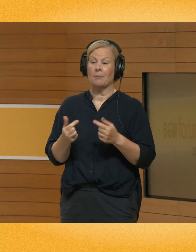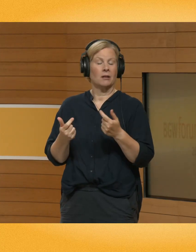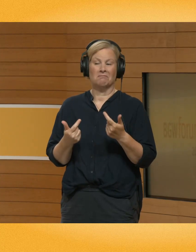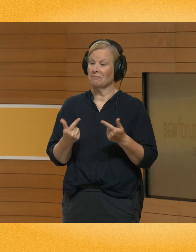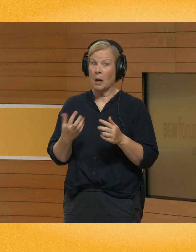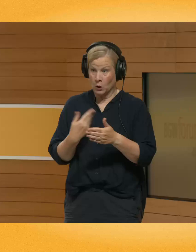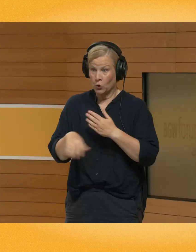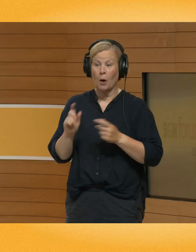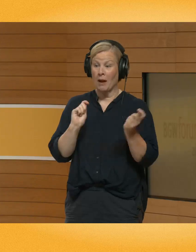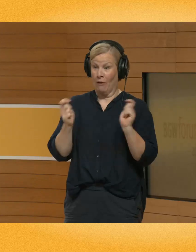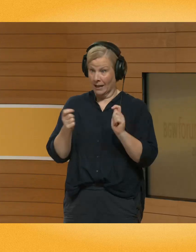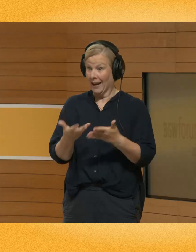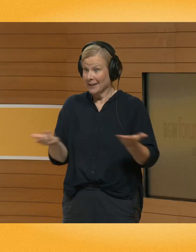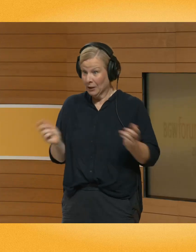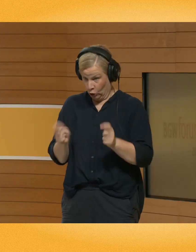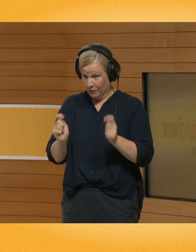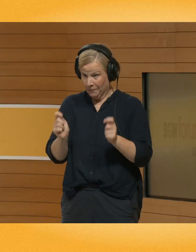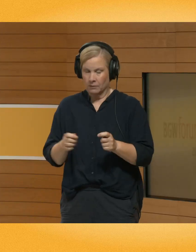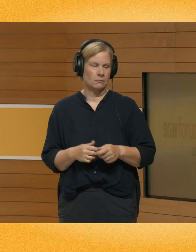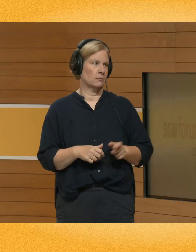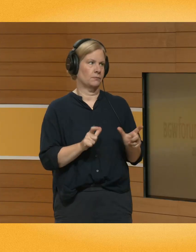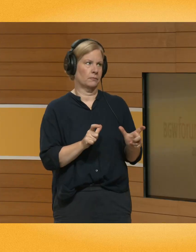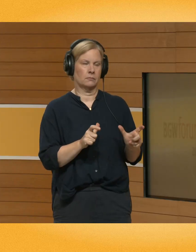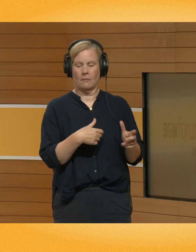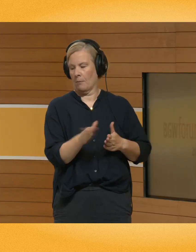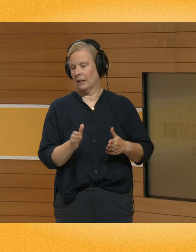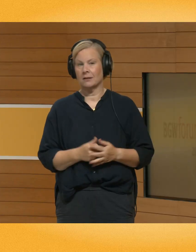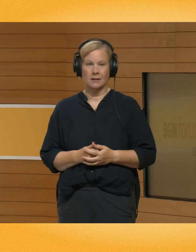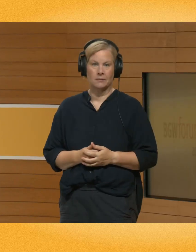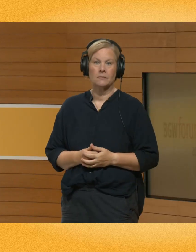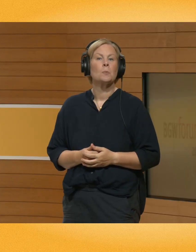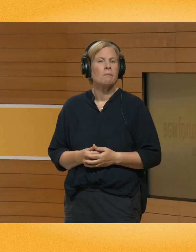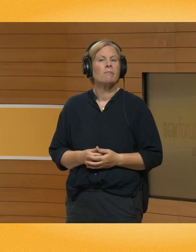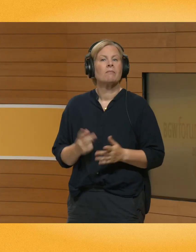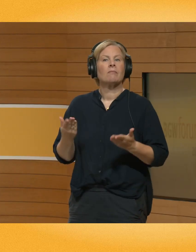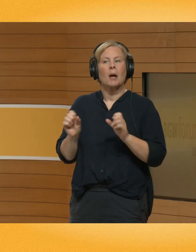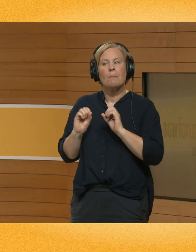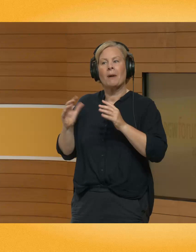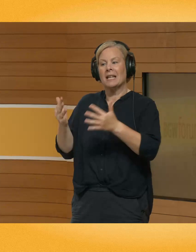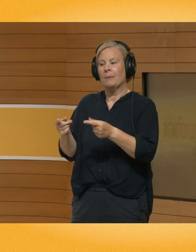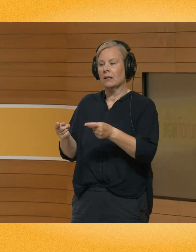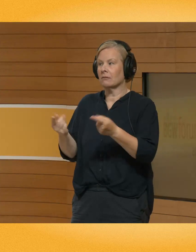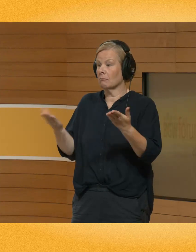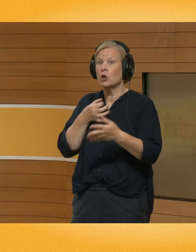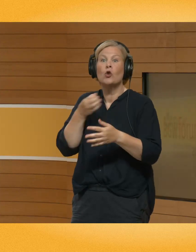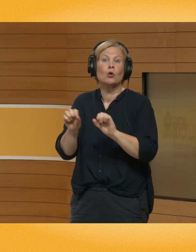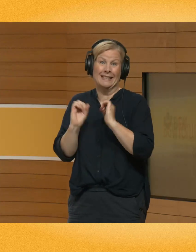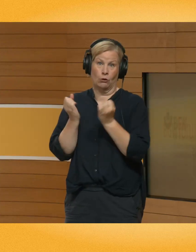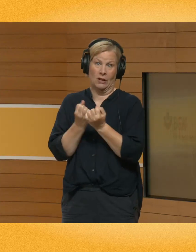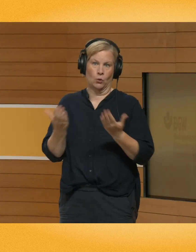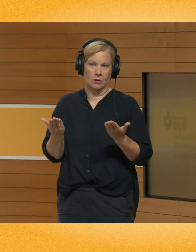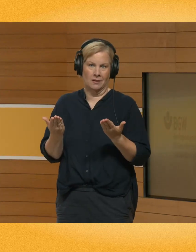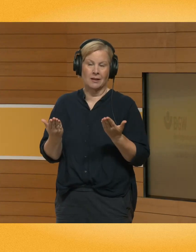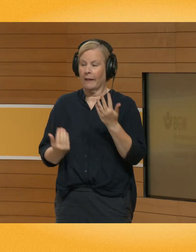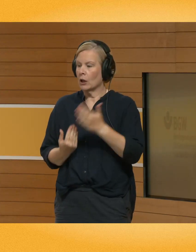were finding new ways of doing things, and we just wanted to channel that, I